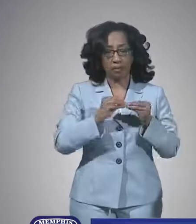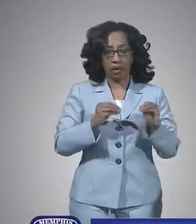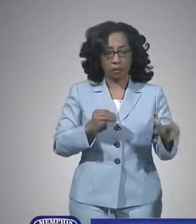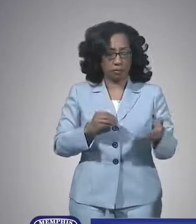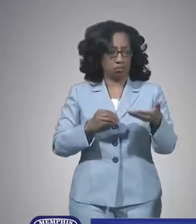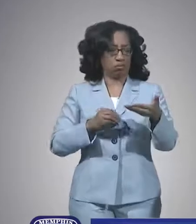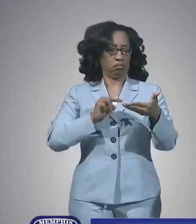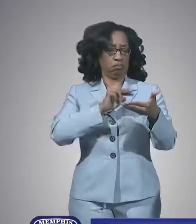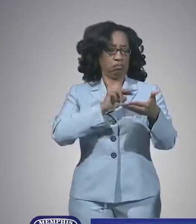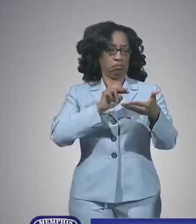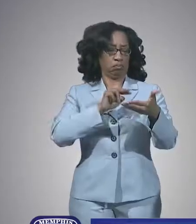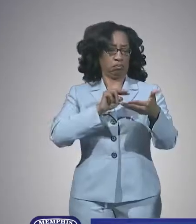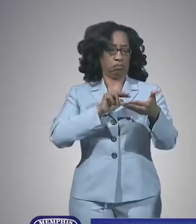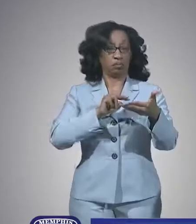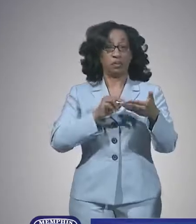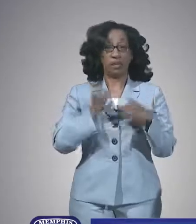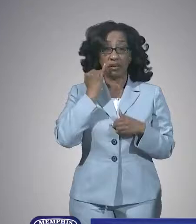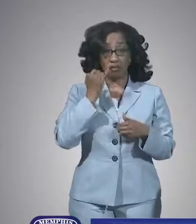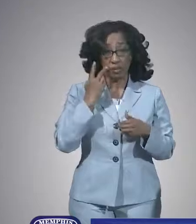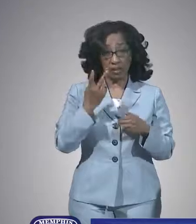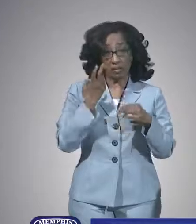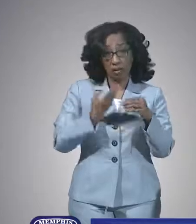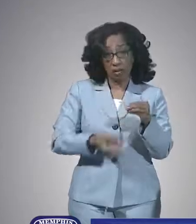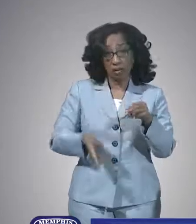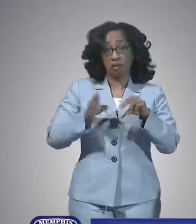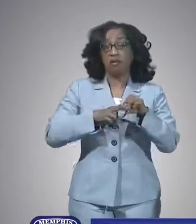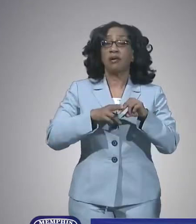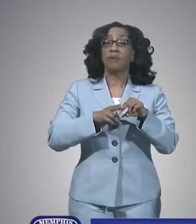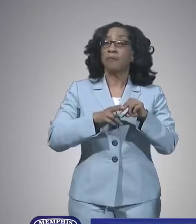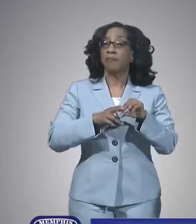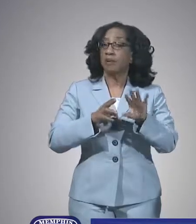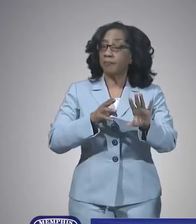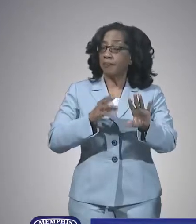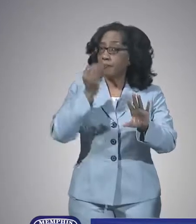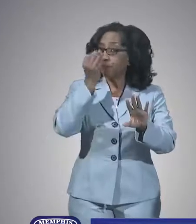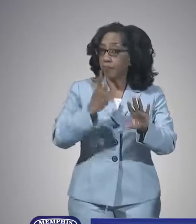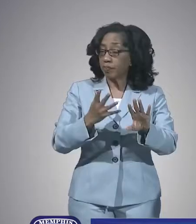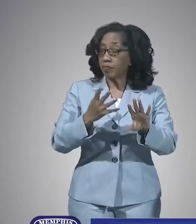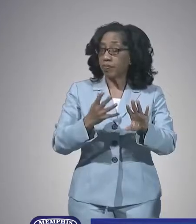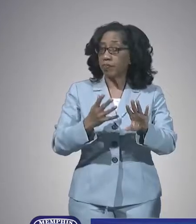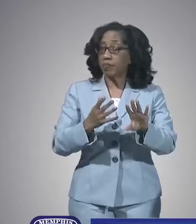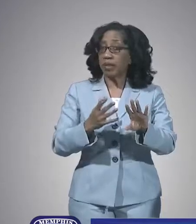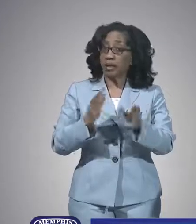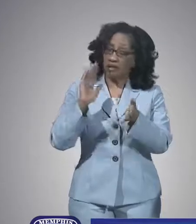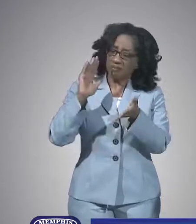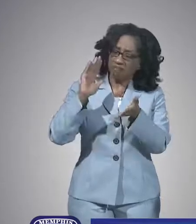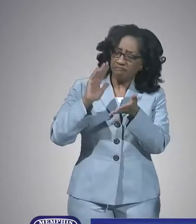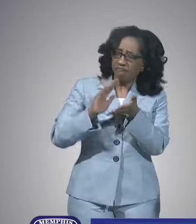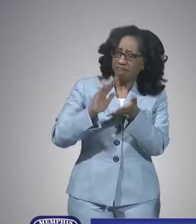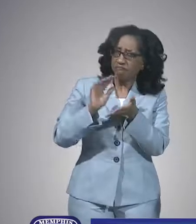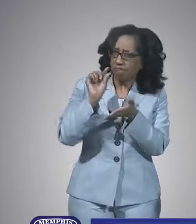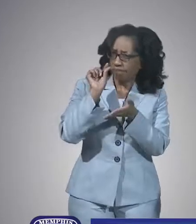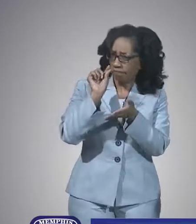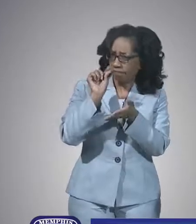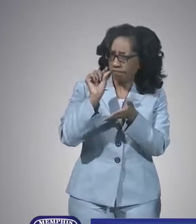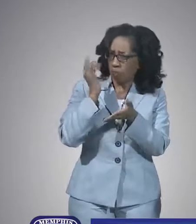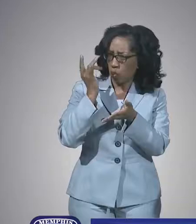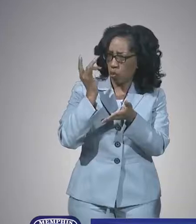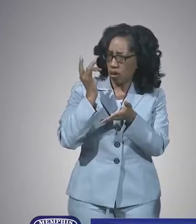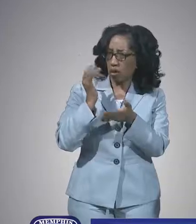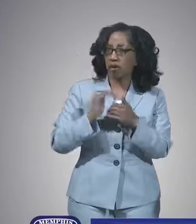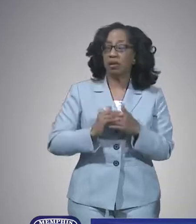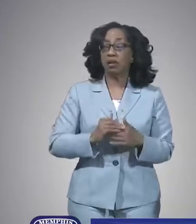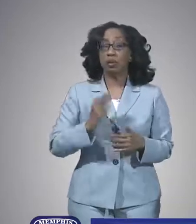we see an uptick. But what I will tell you is that that concern is lessened somewhat because we know that a